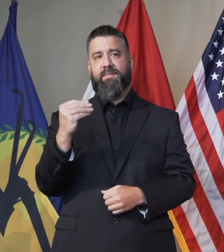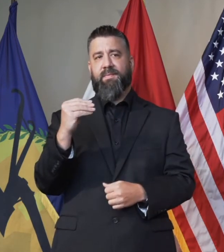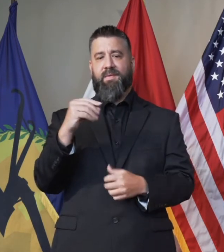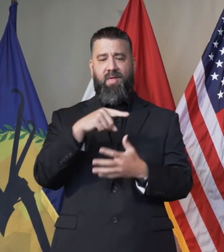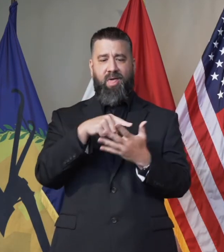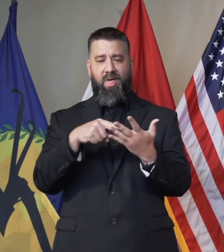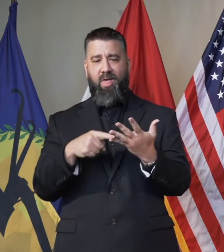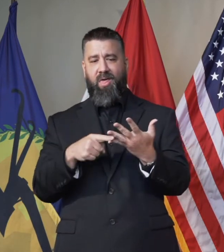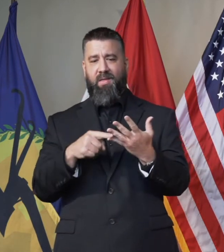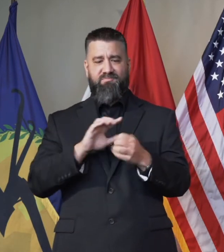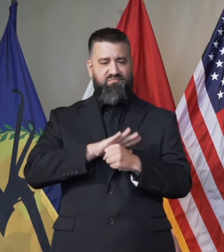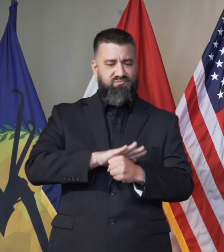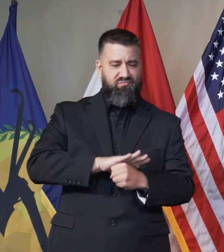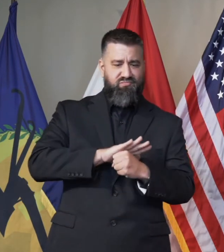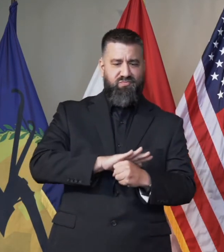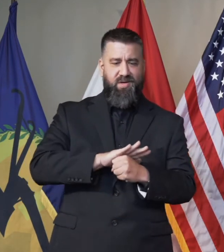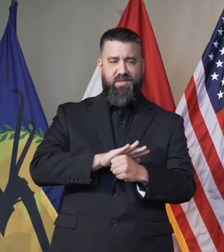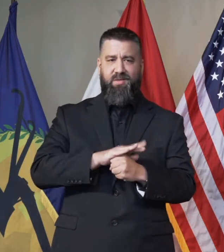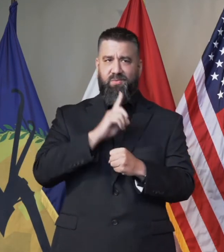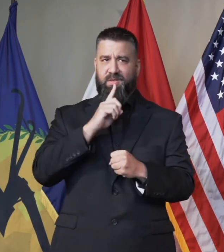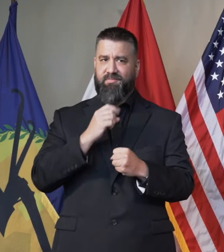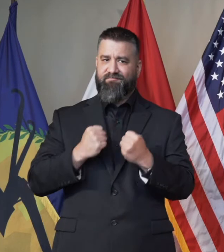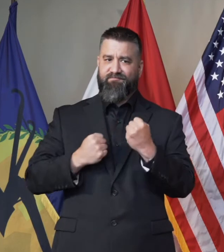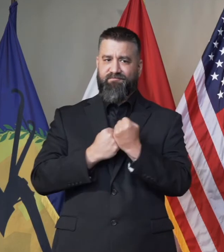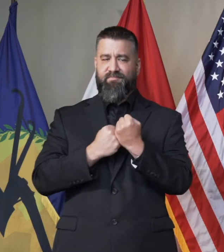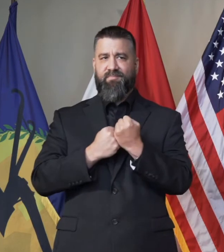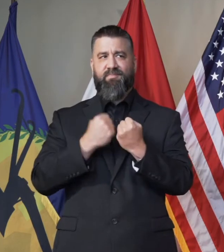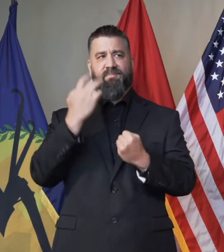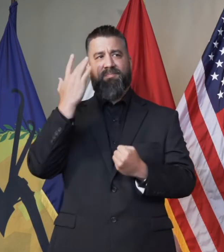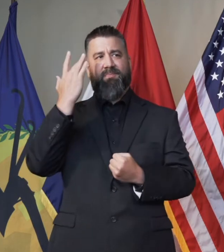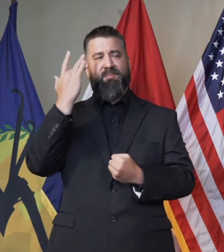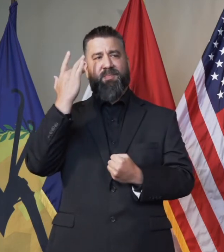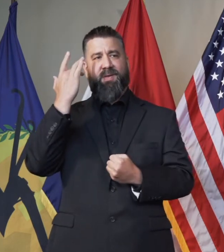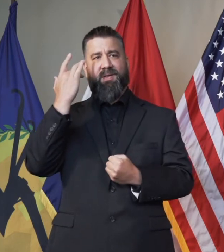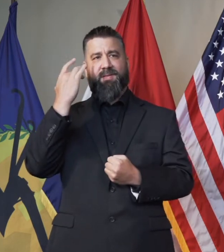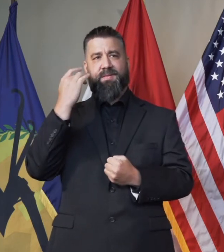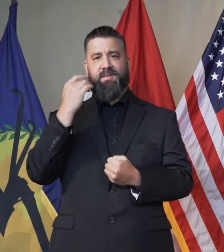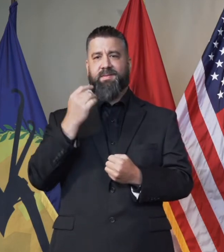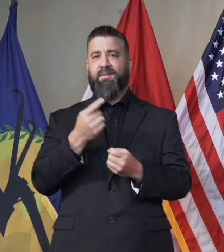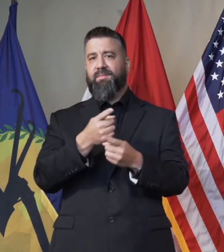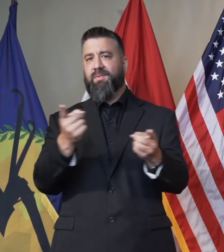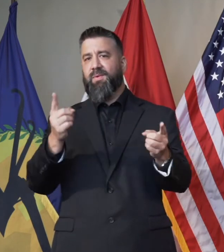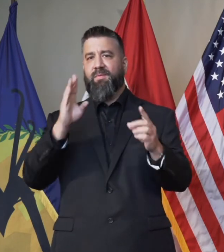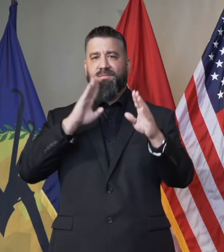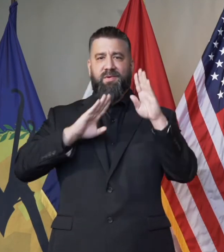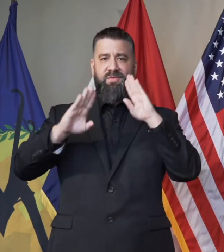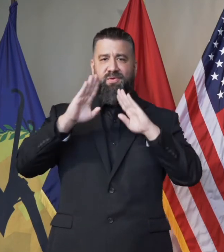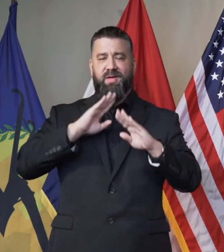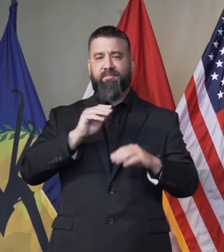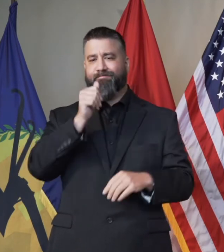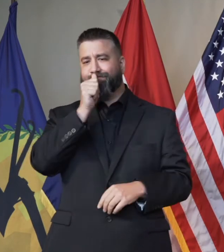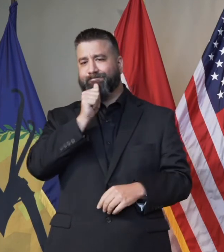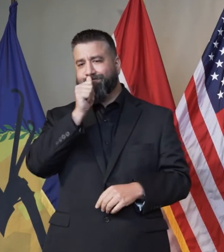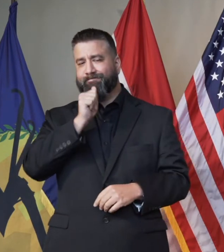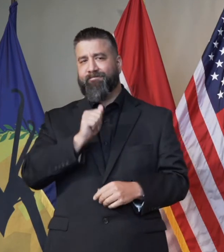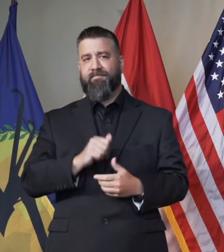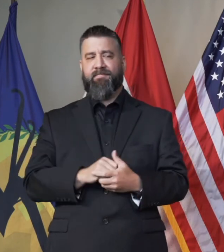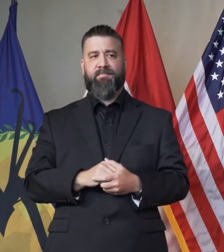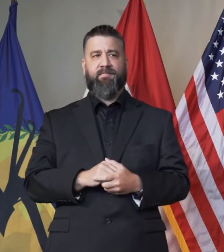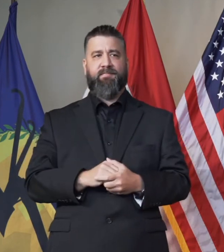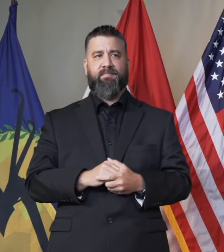those tensions are heightened by the frustrations of this pandemic, of